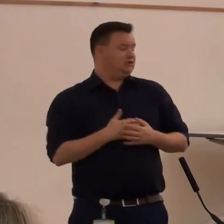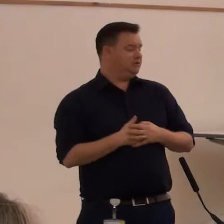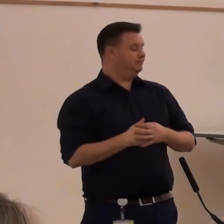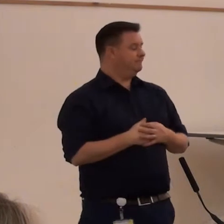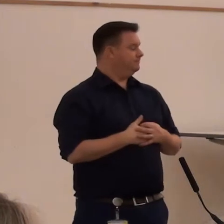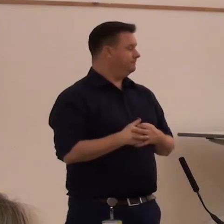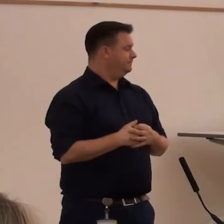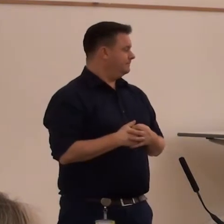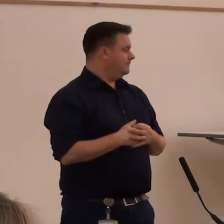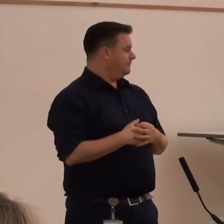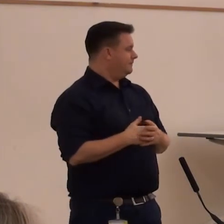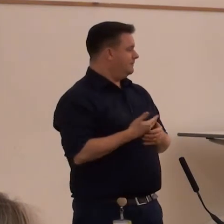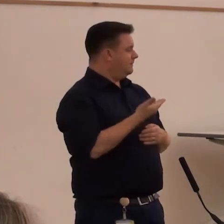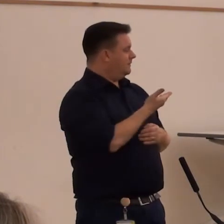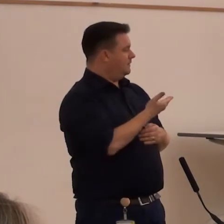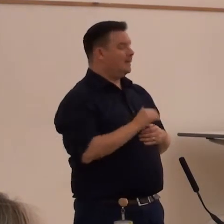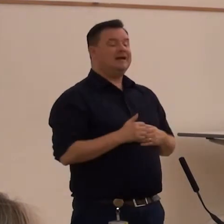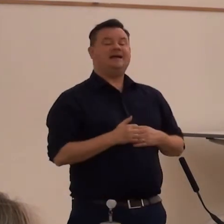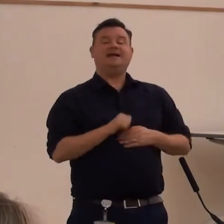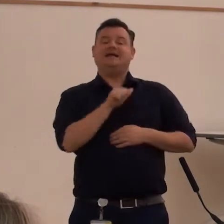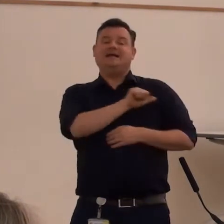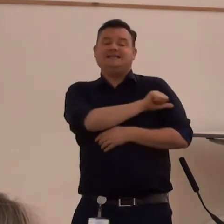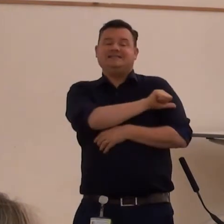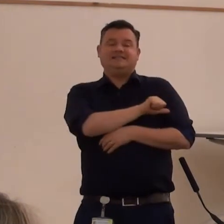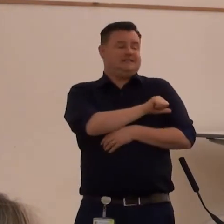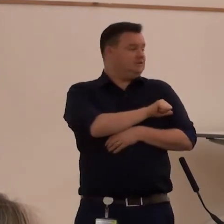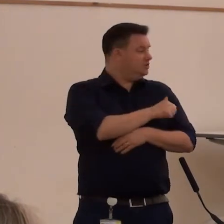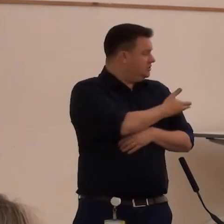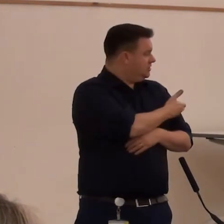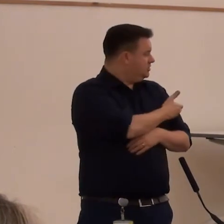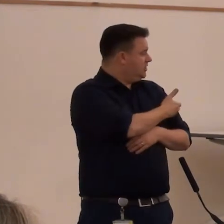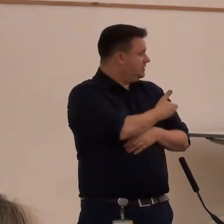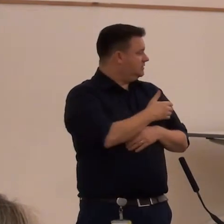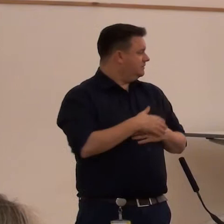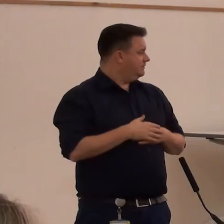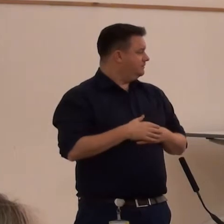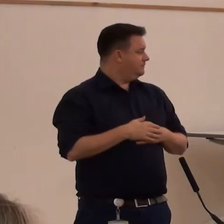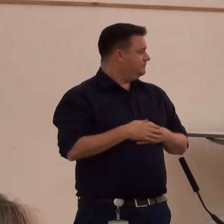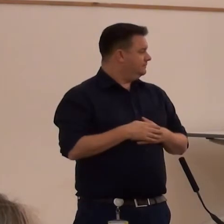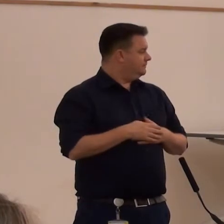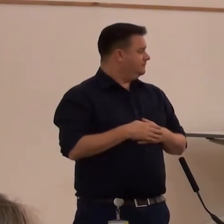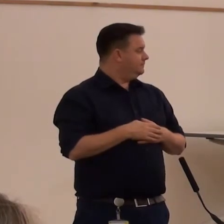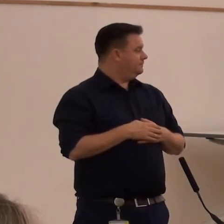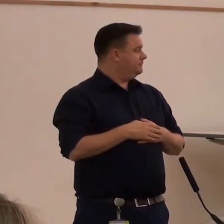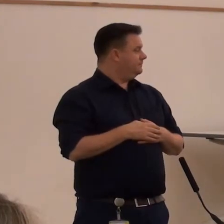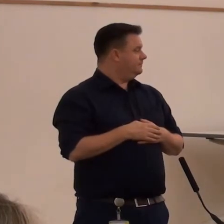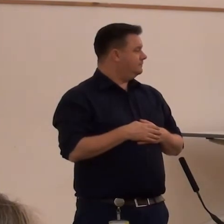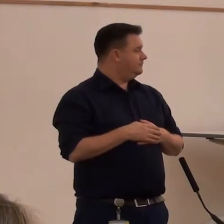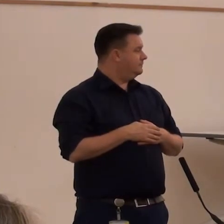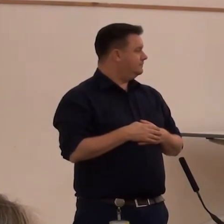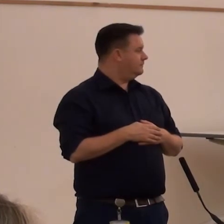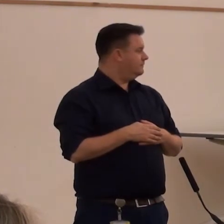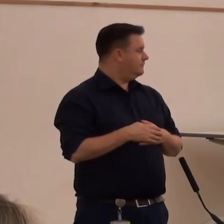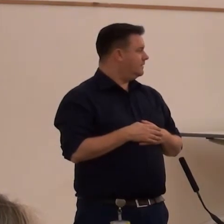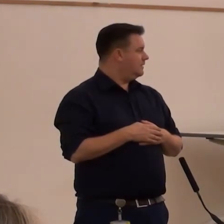loud and clear. This next one, this is for the geeks. Yeah, so do you want to come around this one?